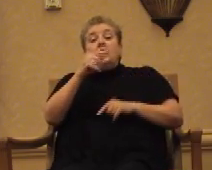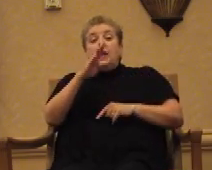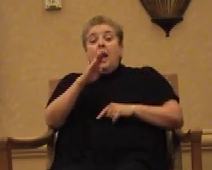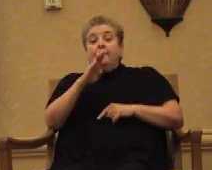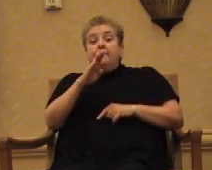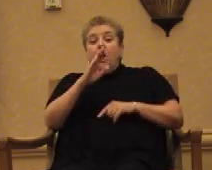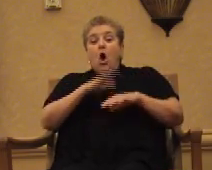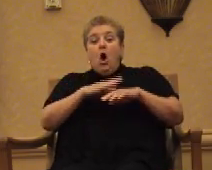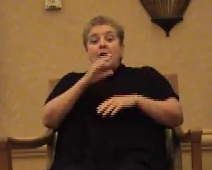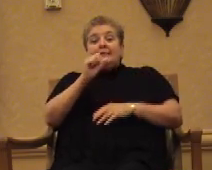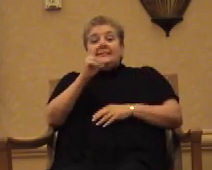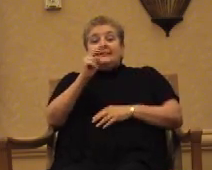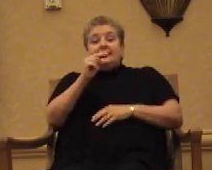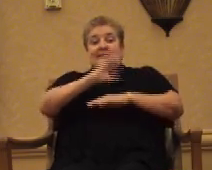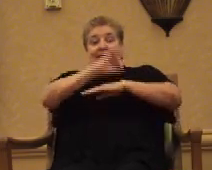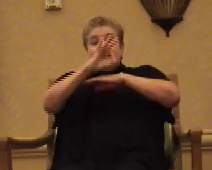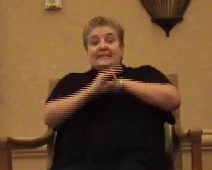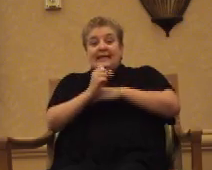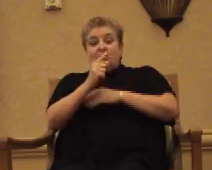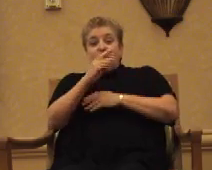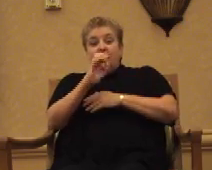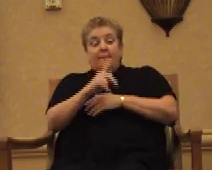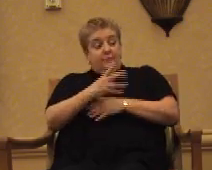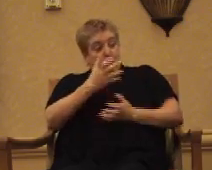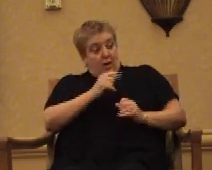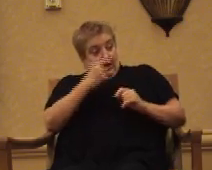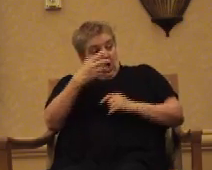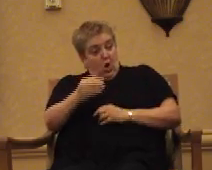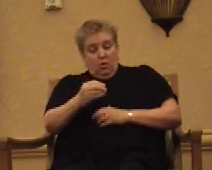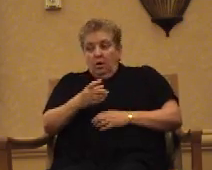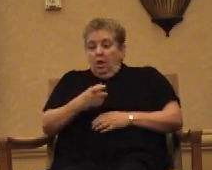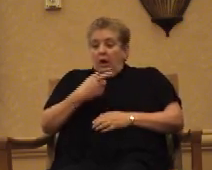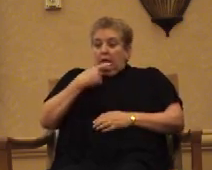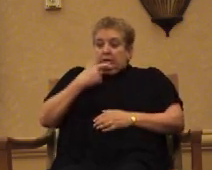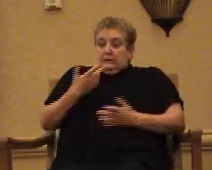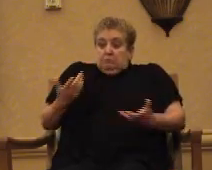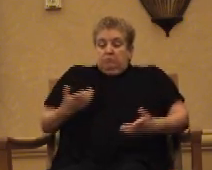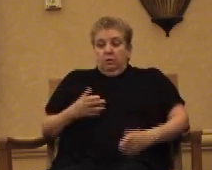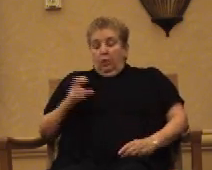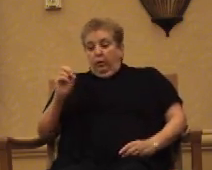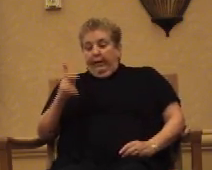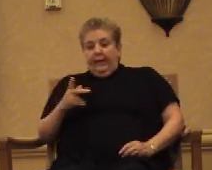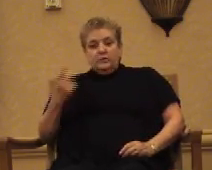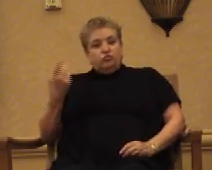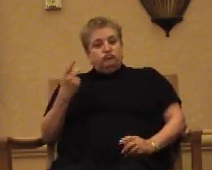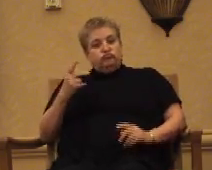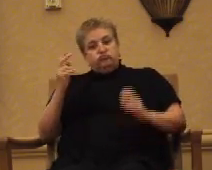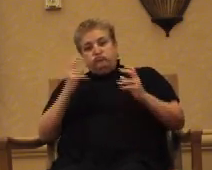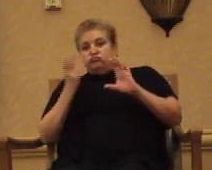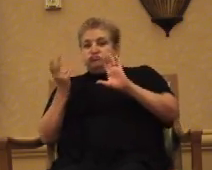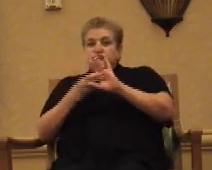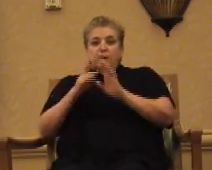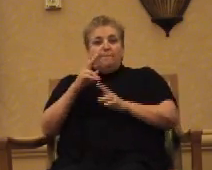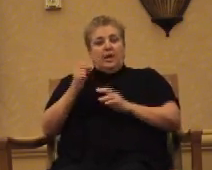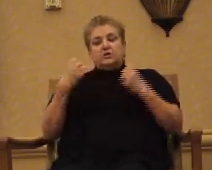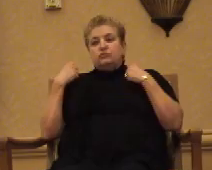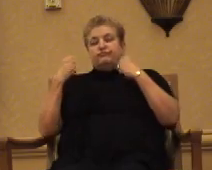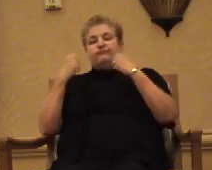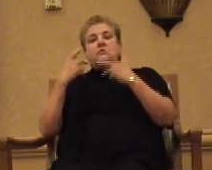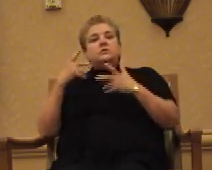go? And I guess my defenses were down, and I said, okay. And we took the bus up to this club on the Strip, and all the kids were